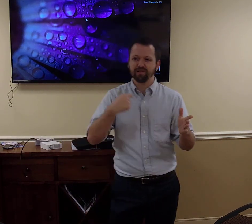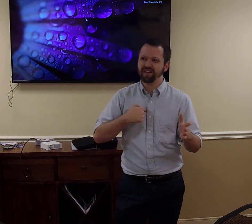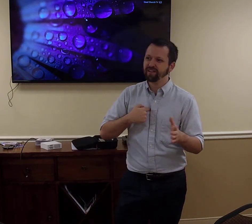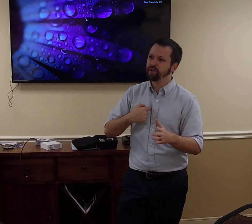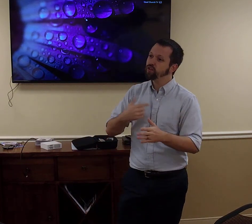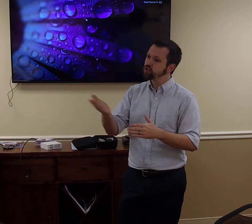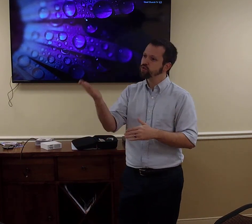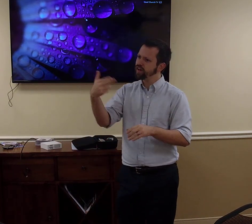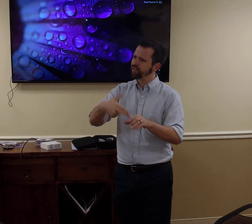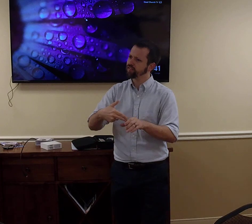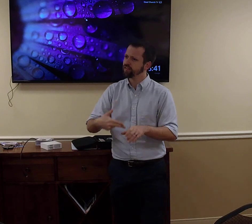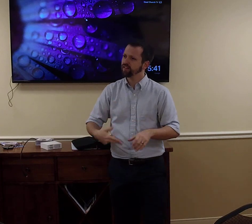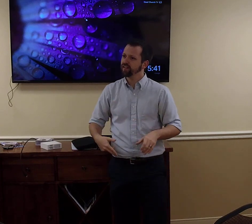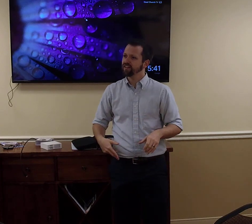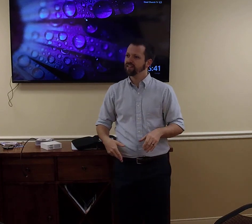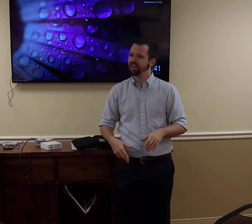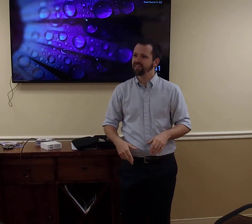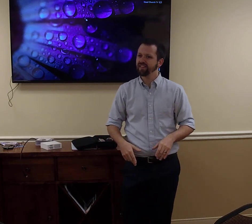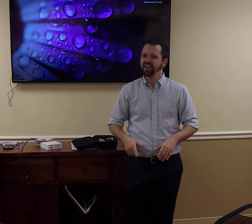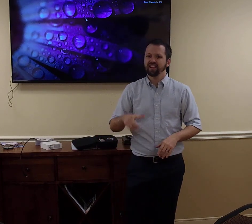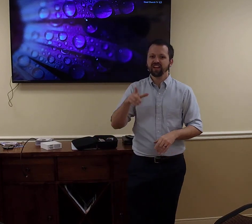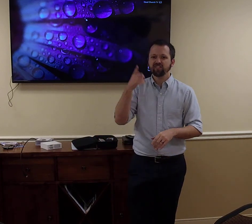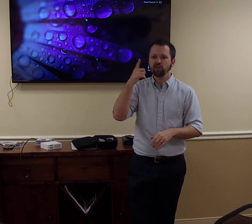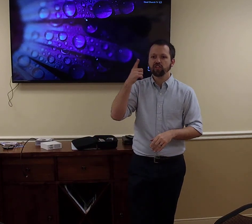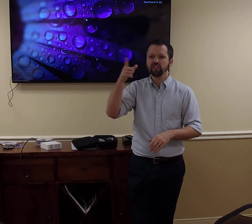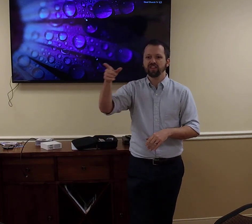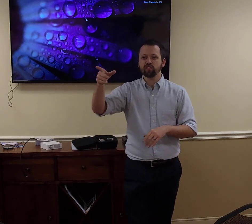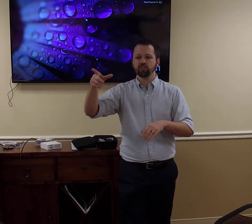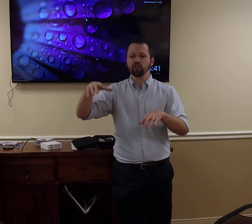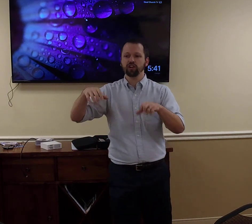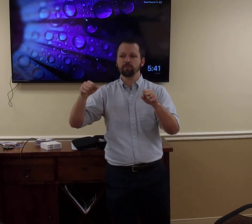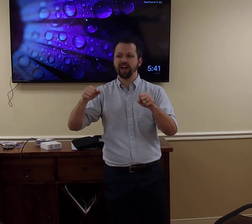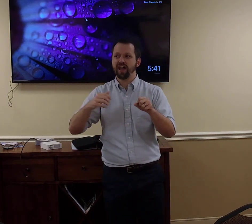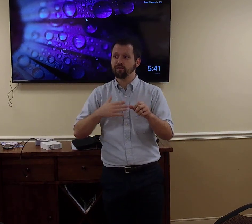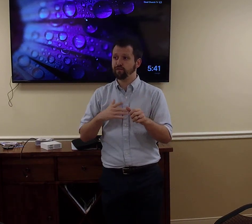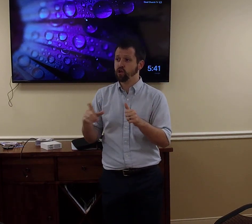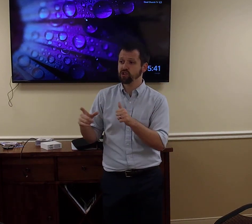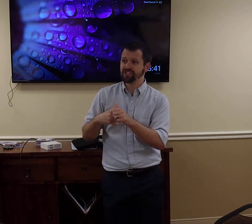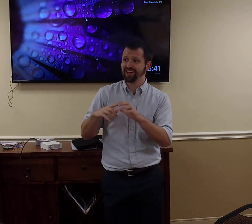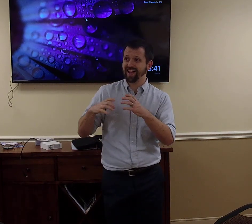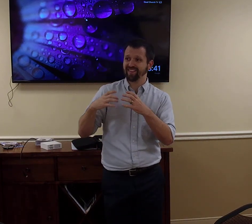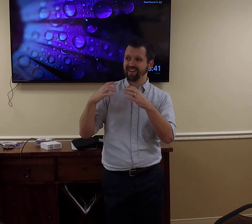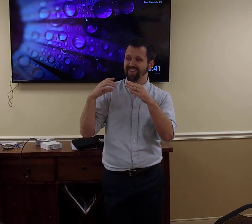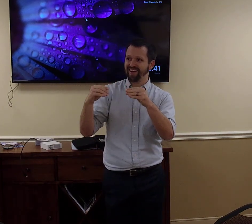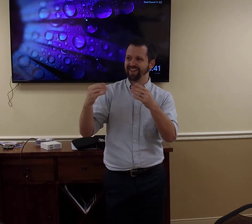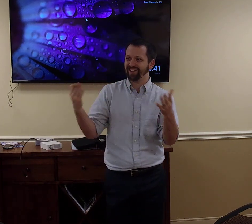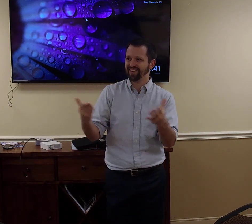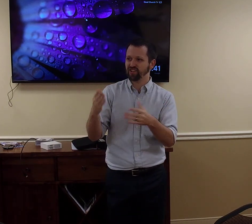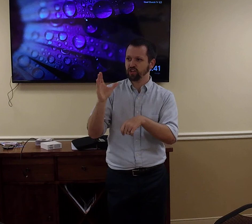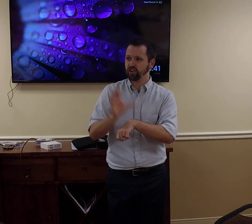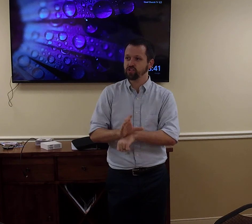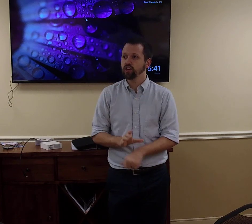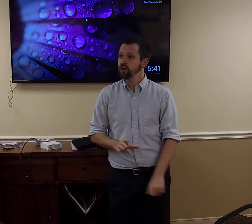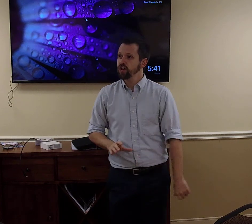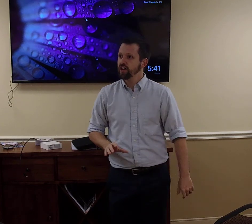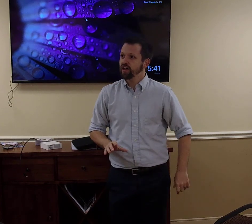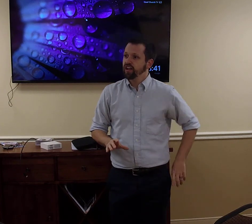me, but you should join us. I got rather high up in, Liesel Toastmasters. took my first class I taught here at the church. And I must say the class